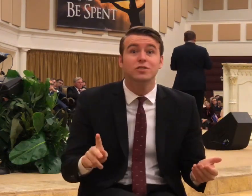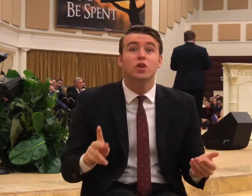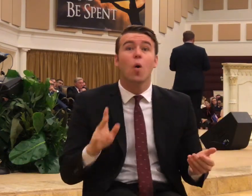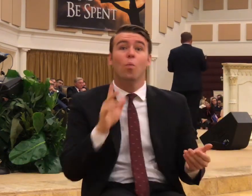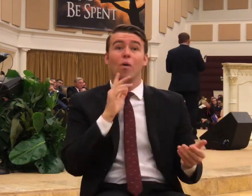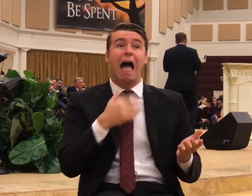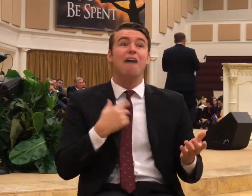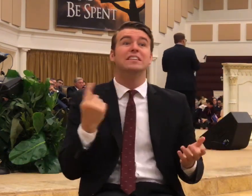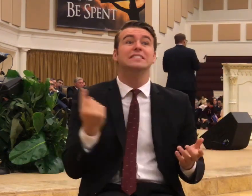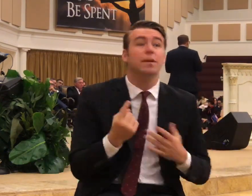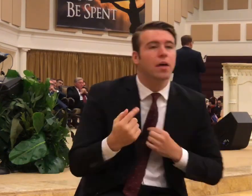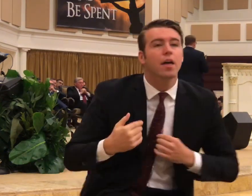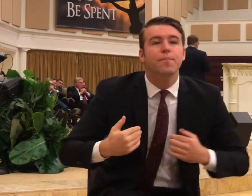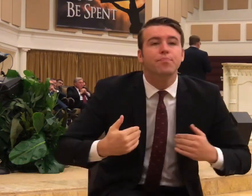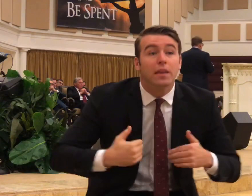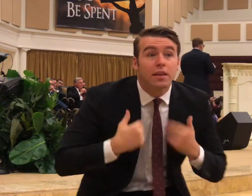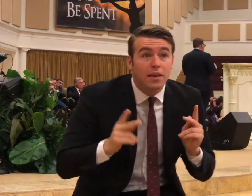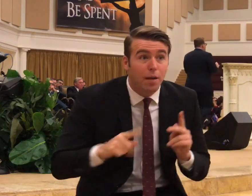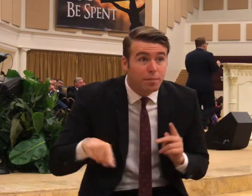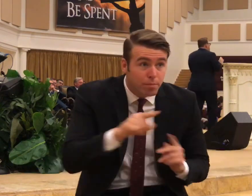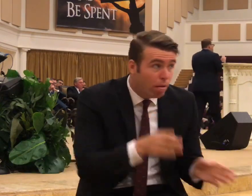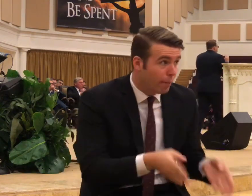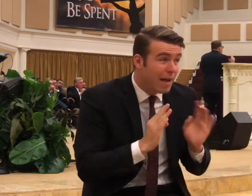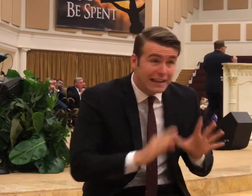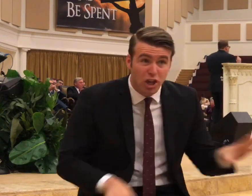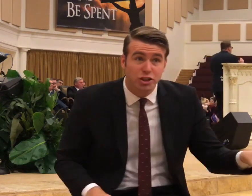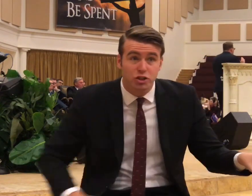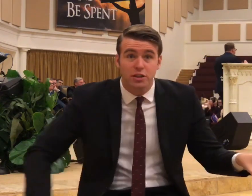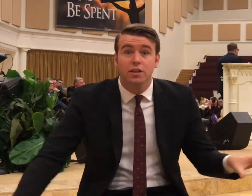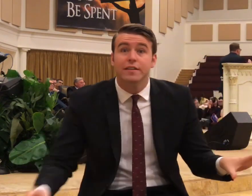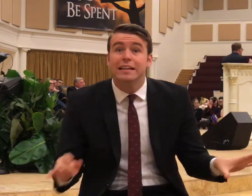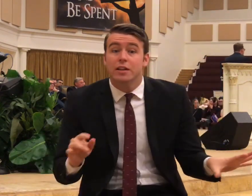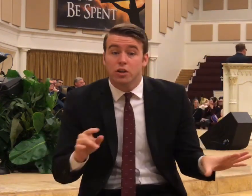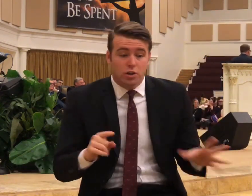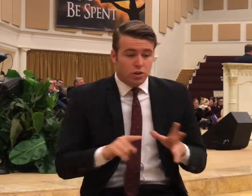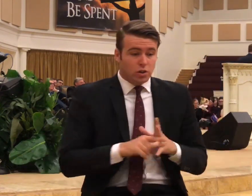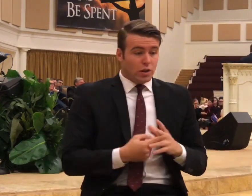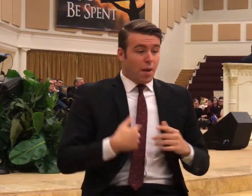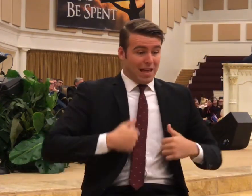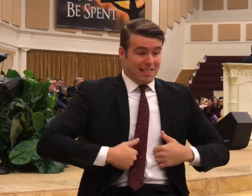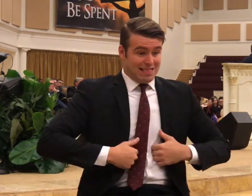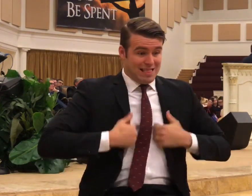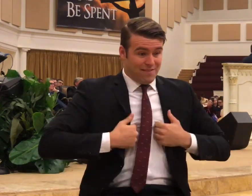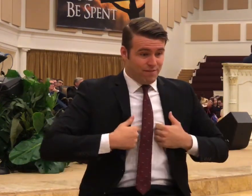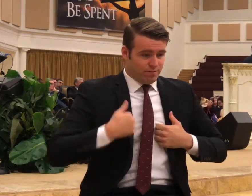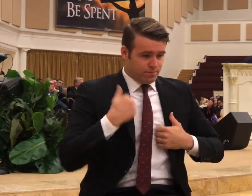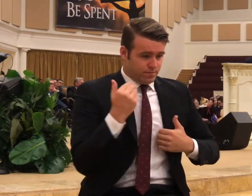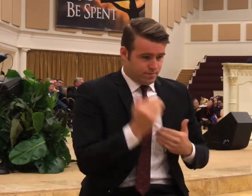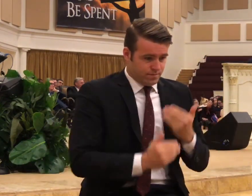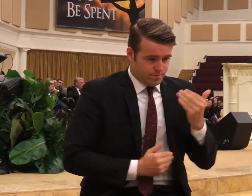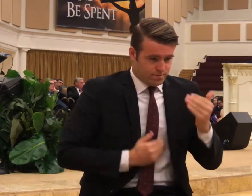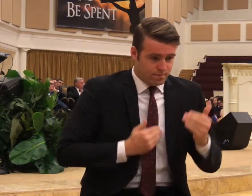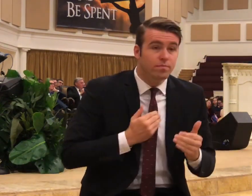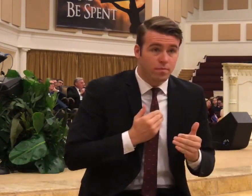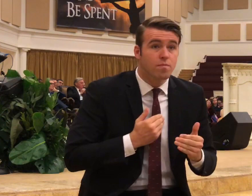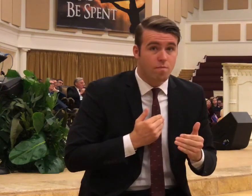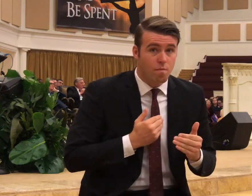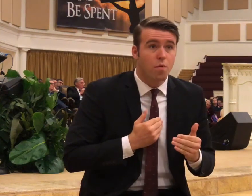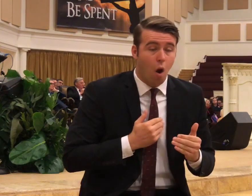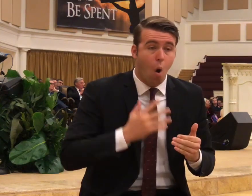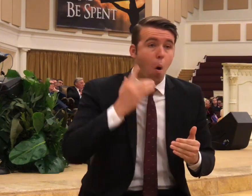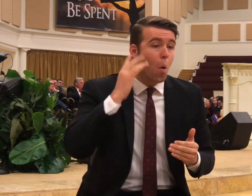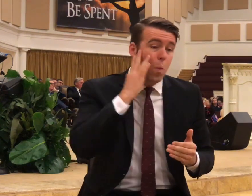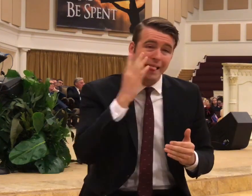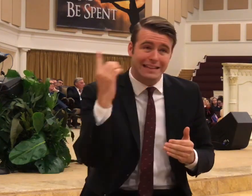things that happen. Young people, pay attention to me. When you begin to live life, you're going to